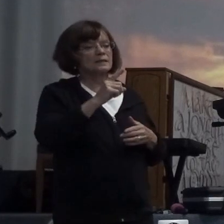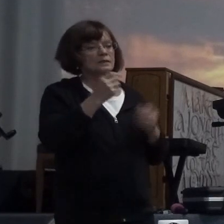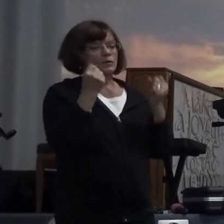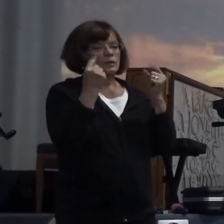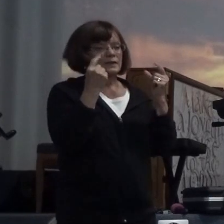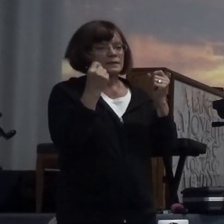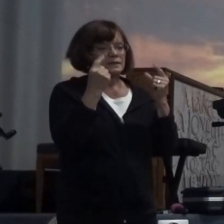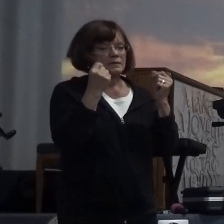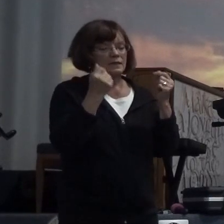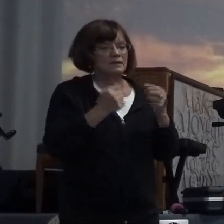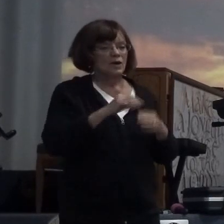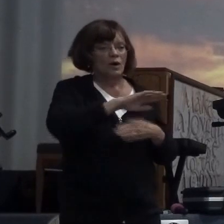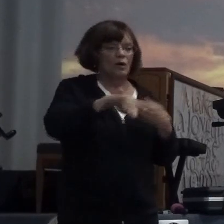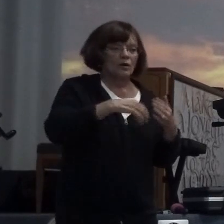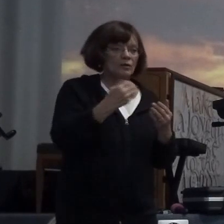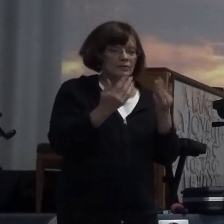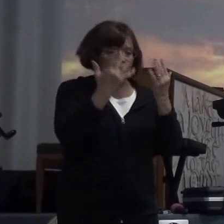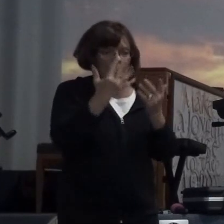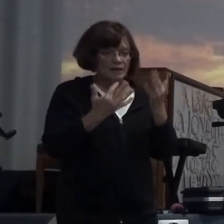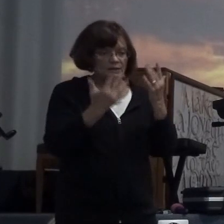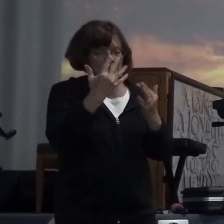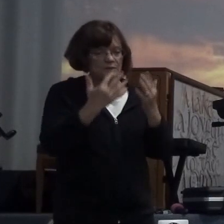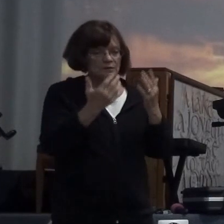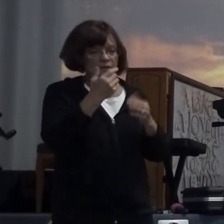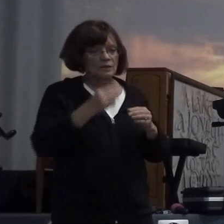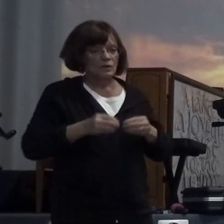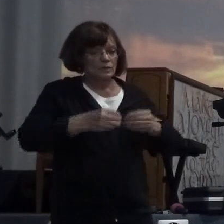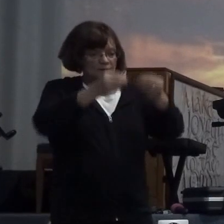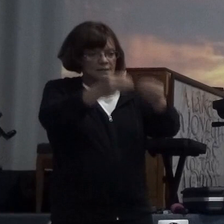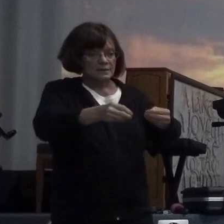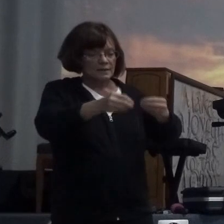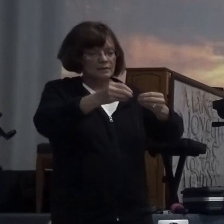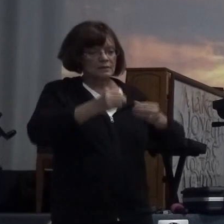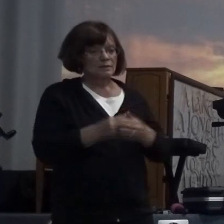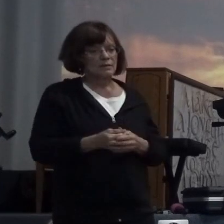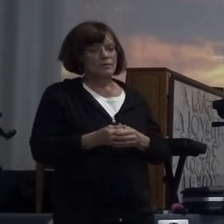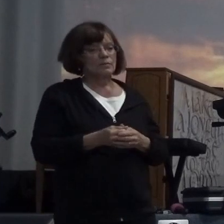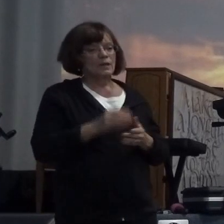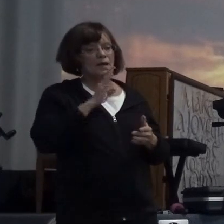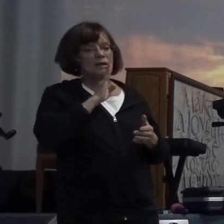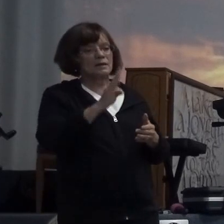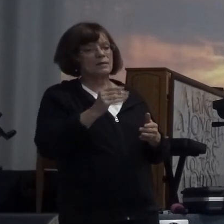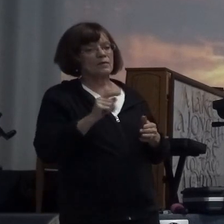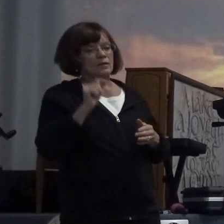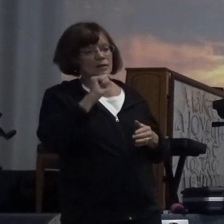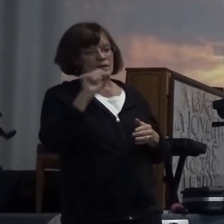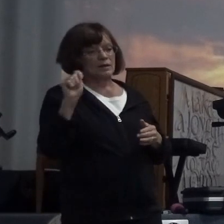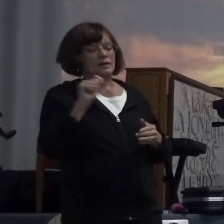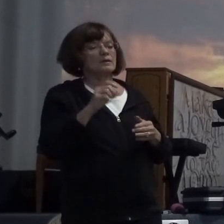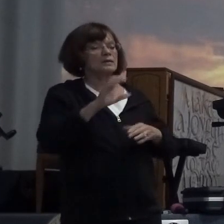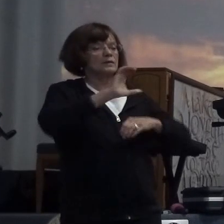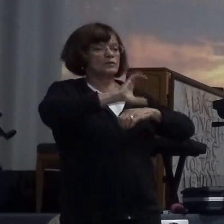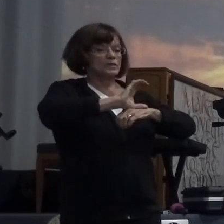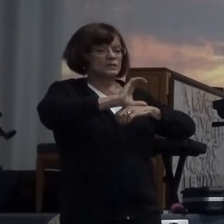a vicious persecution among Christians began and soon spread throughout the Roman Empire.